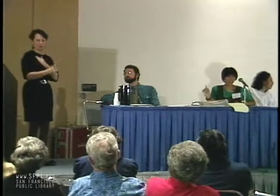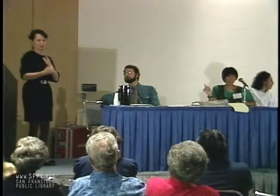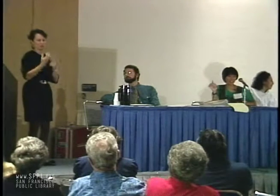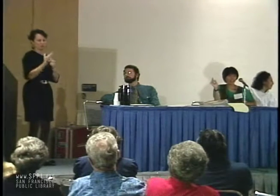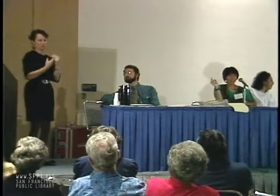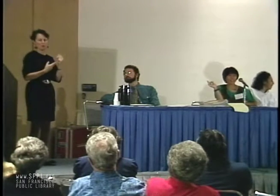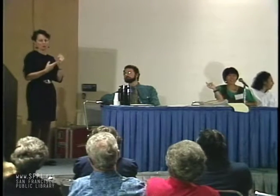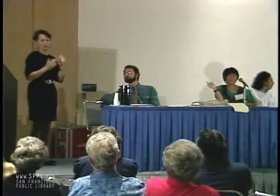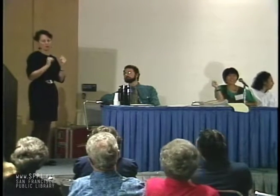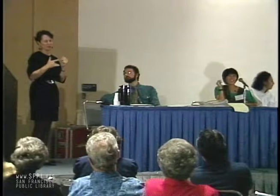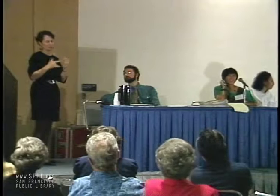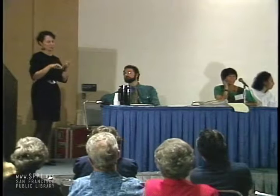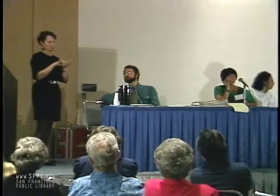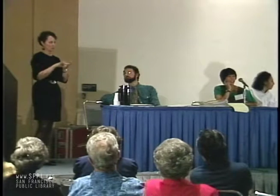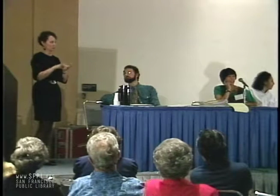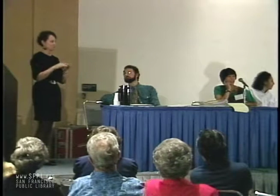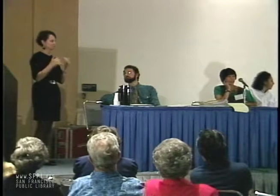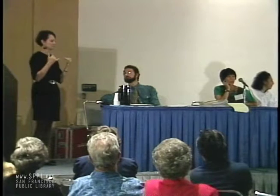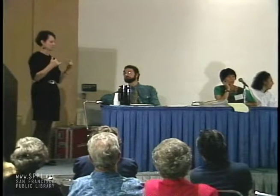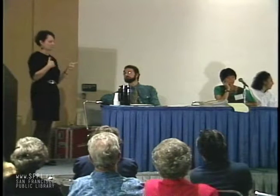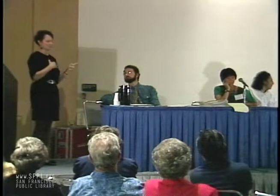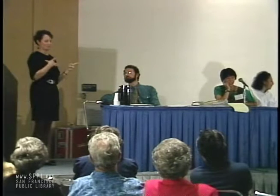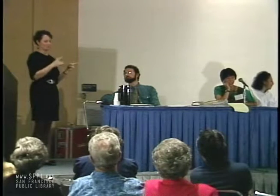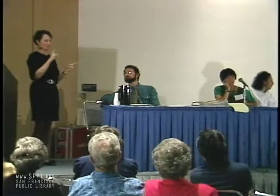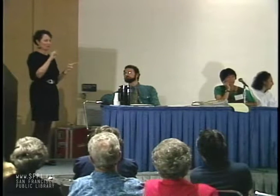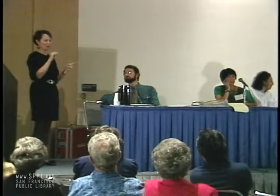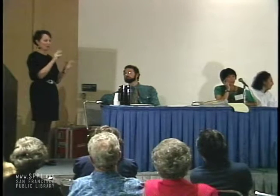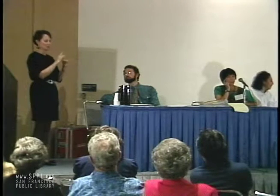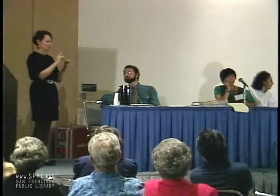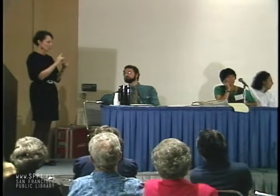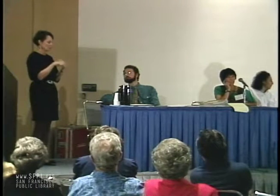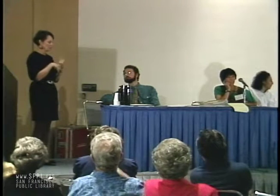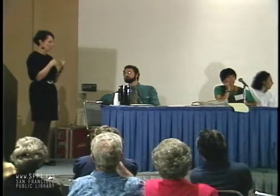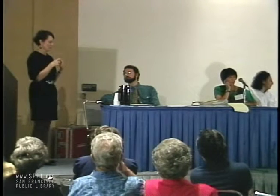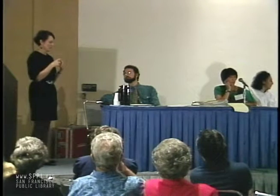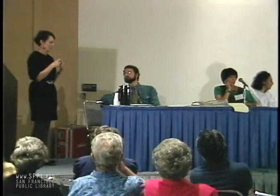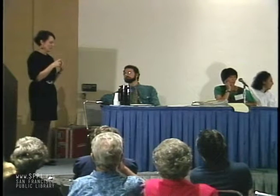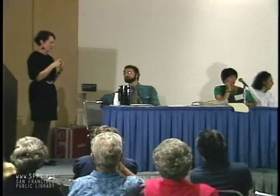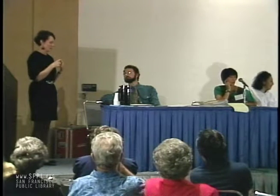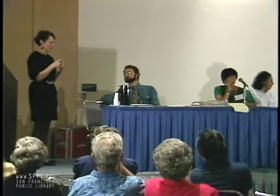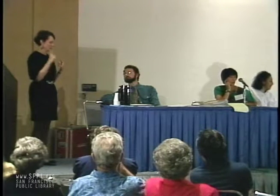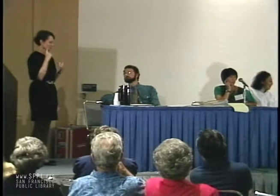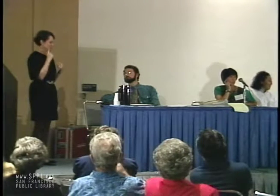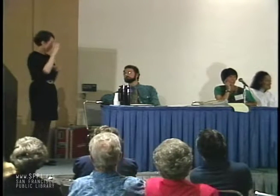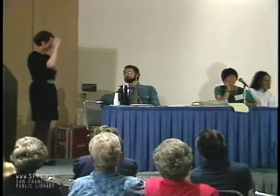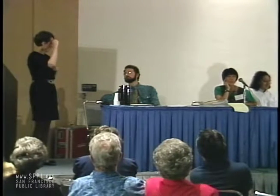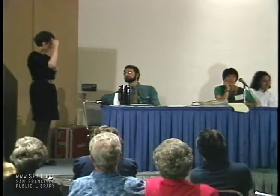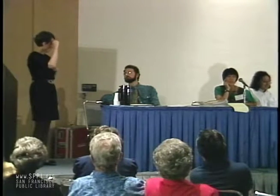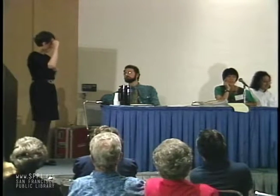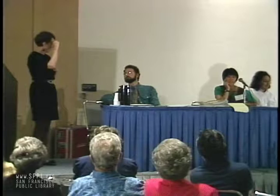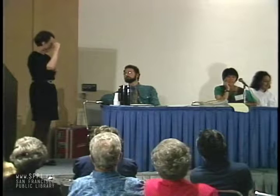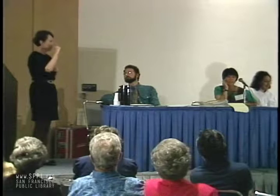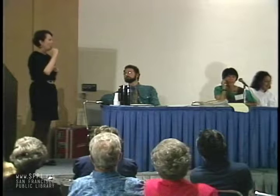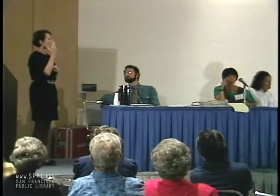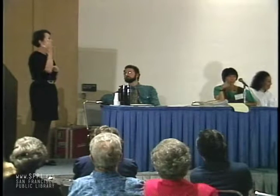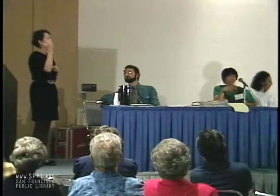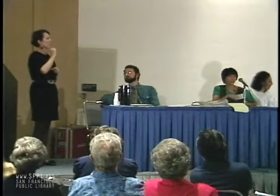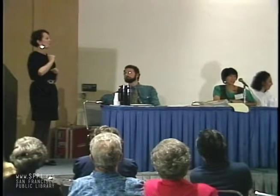Just to reflect, Lon, I really liked Lon's story when he was talking about the deaf boy who really didn't know he was deaf until